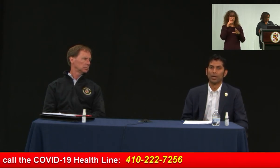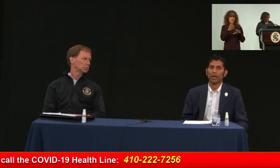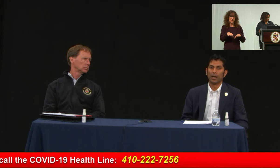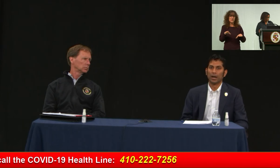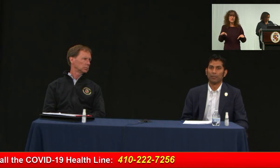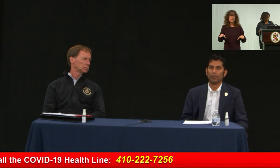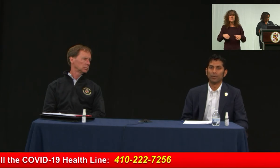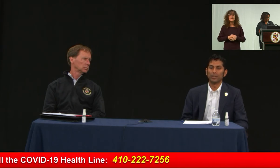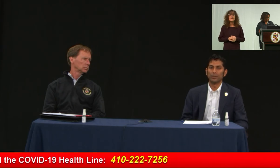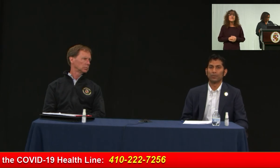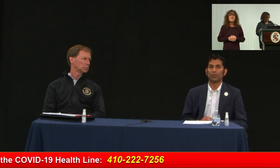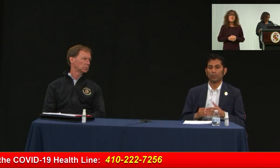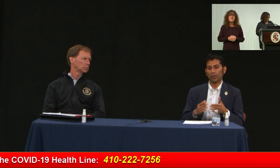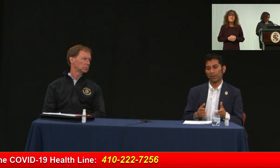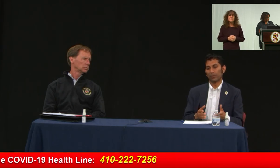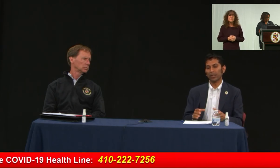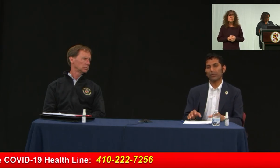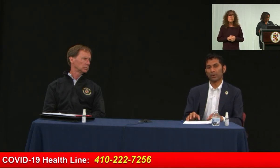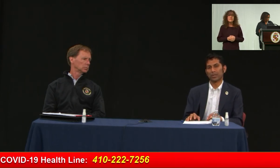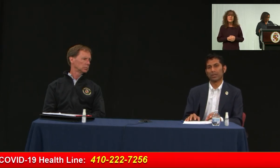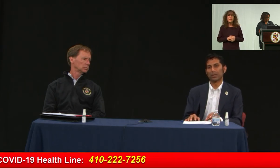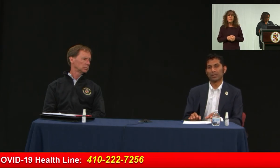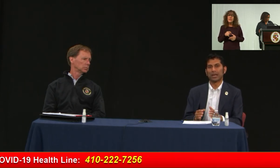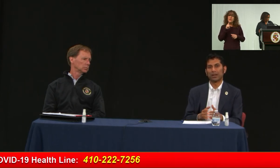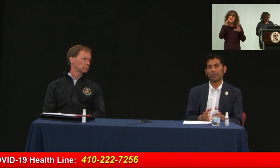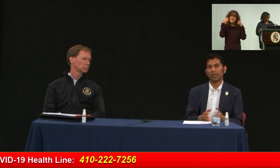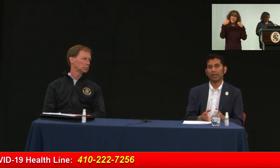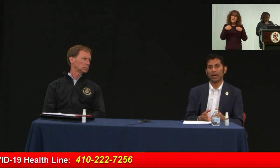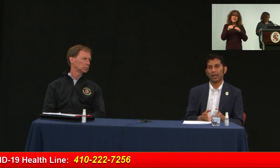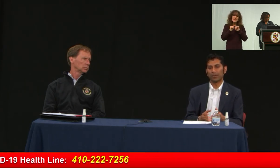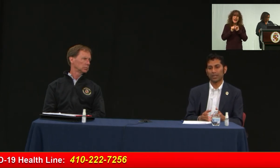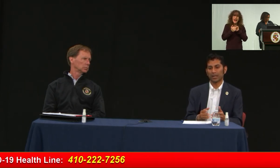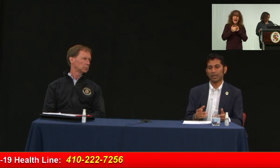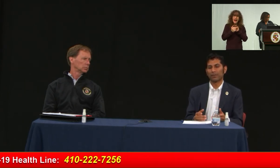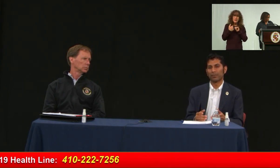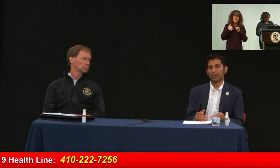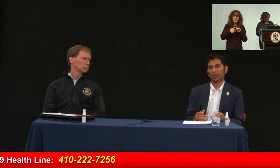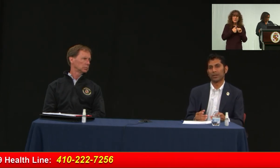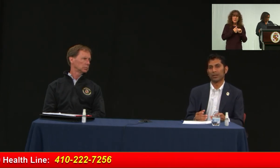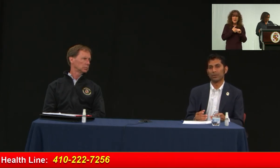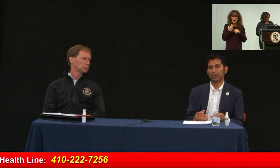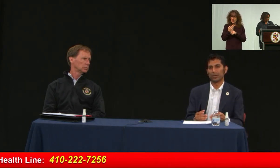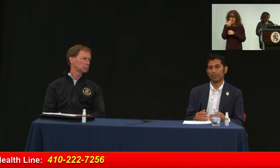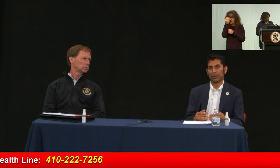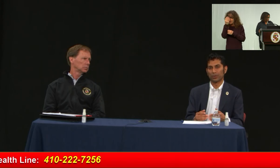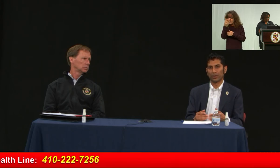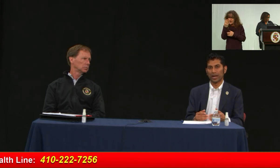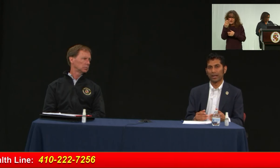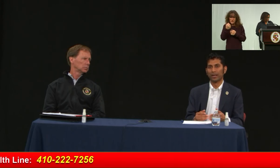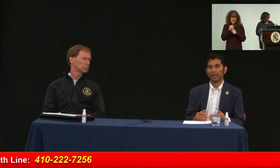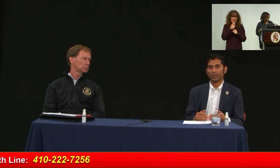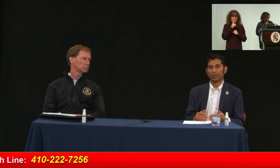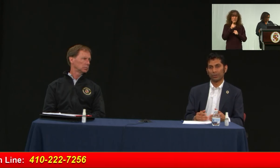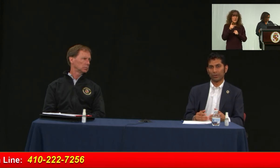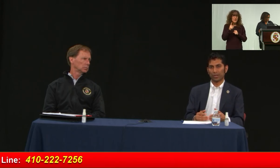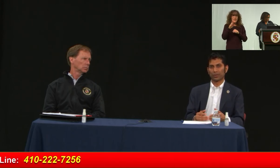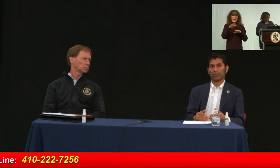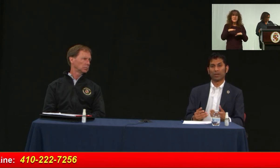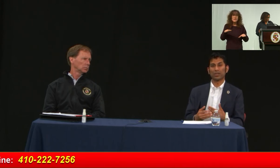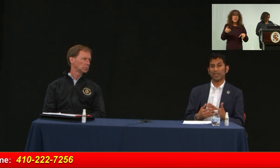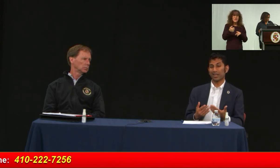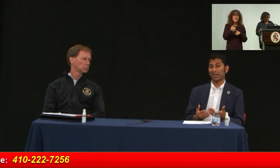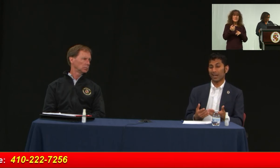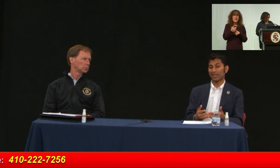So what we're really focusing on is how do we take that information and use it to make sure that children are